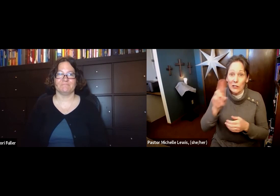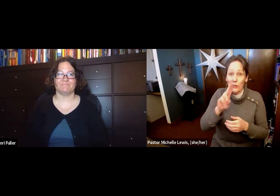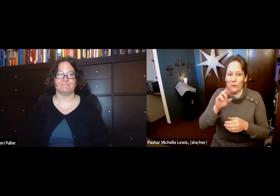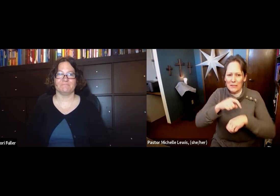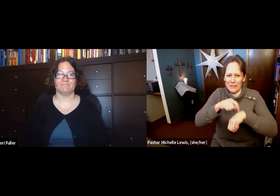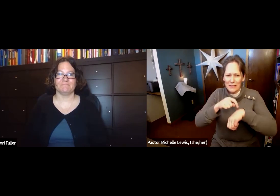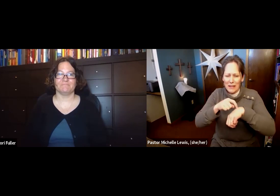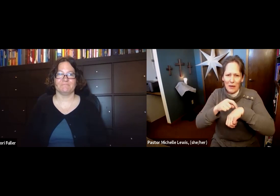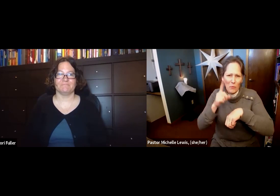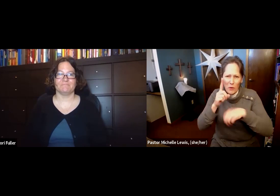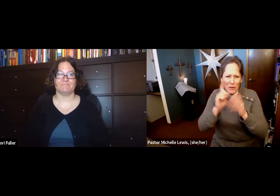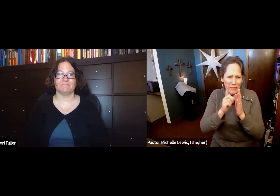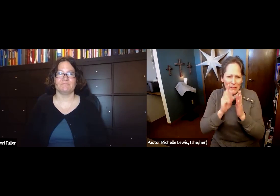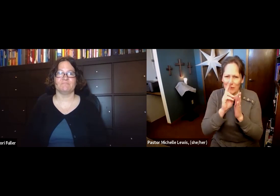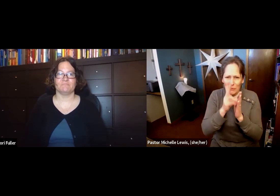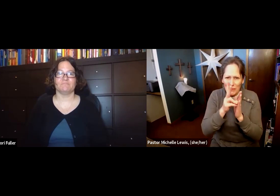So please,